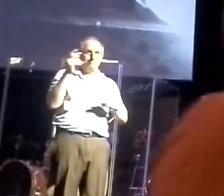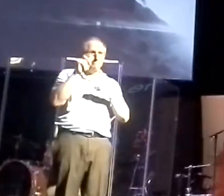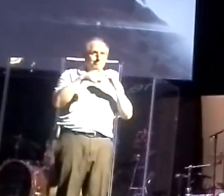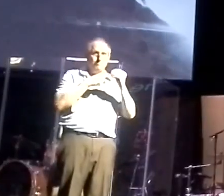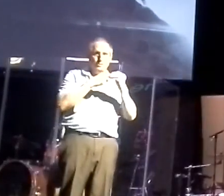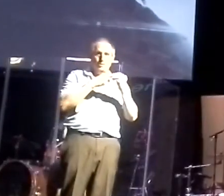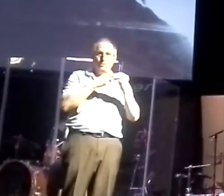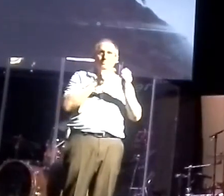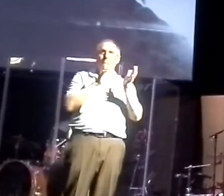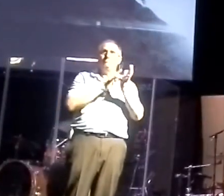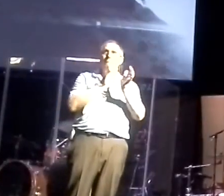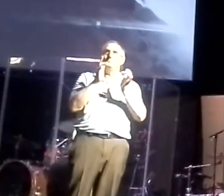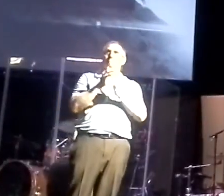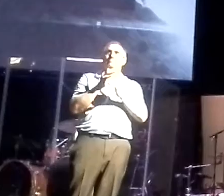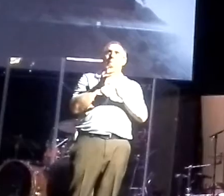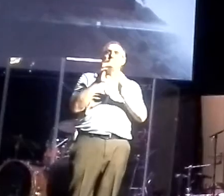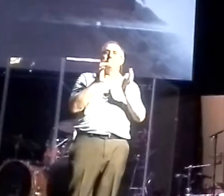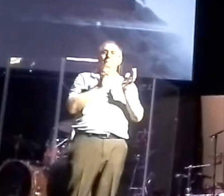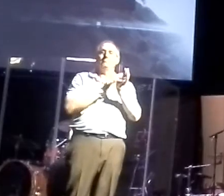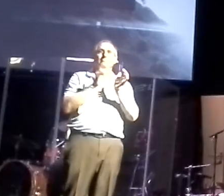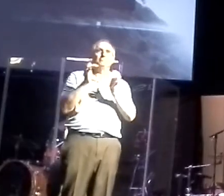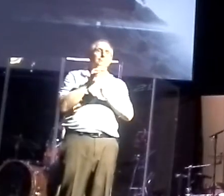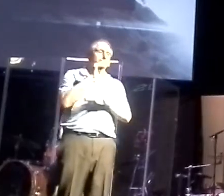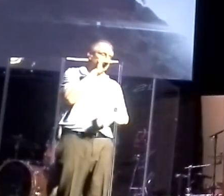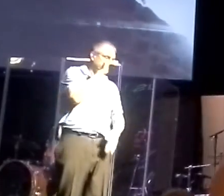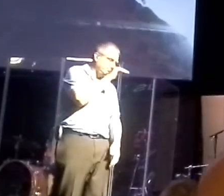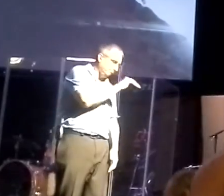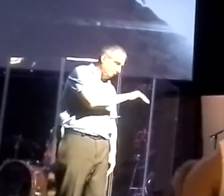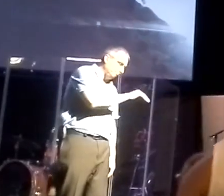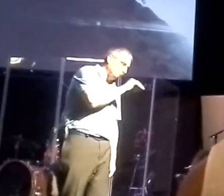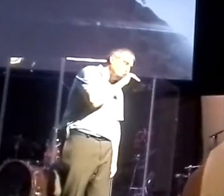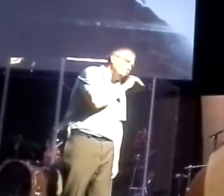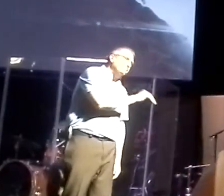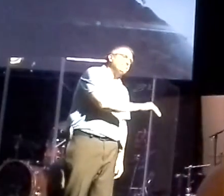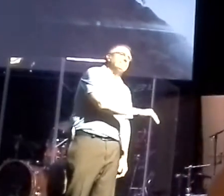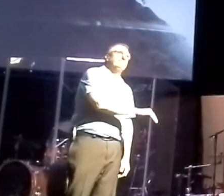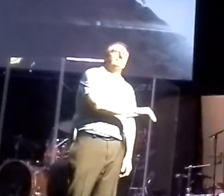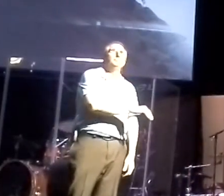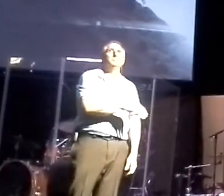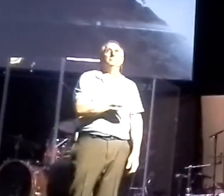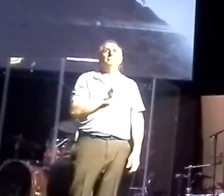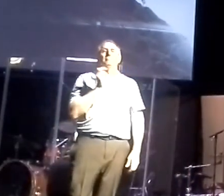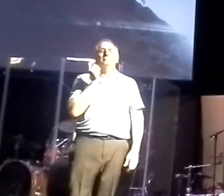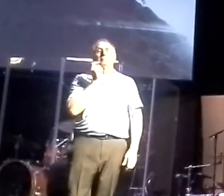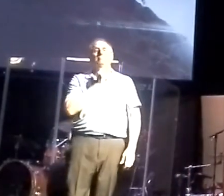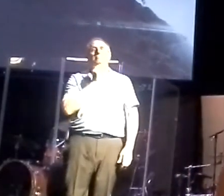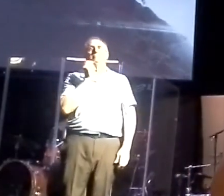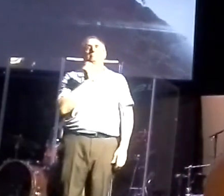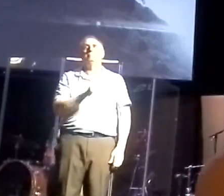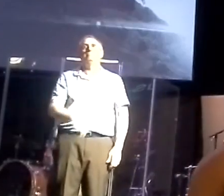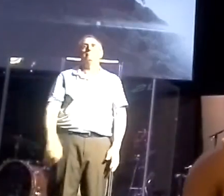you found. Jesus is calling.